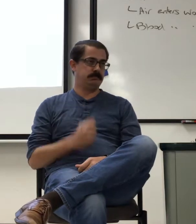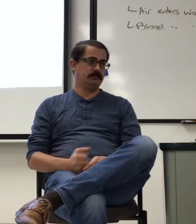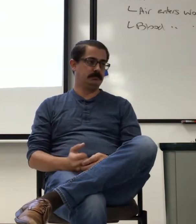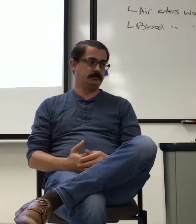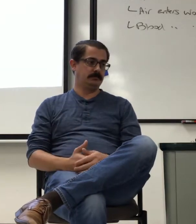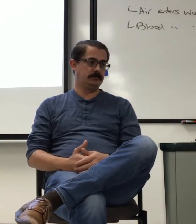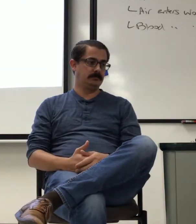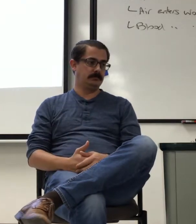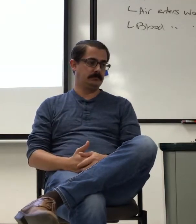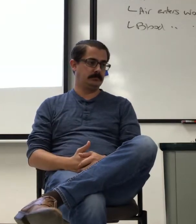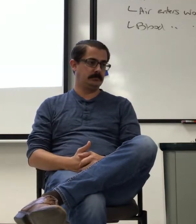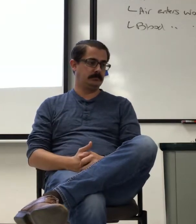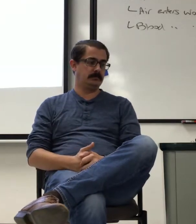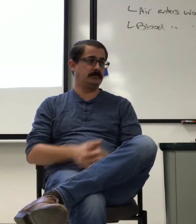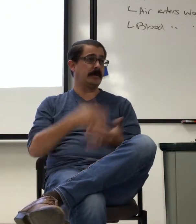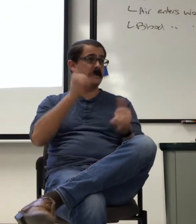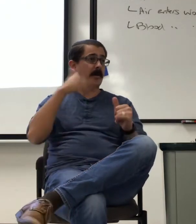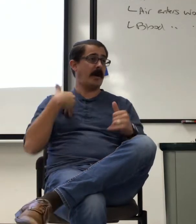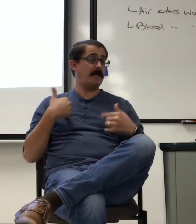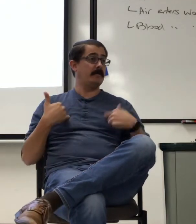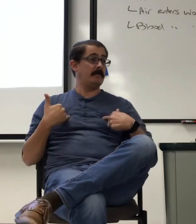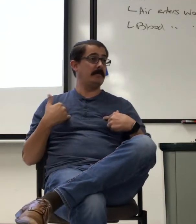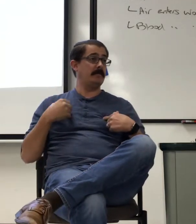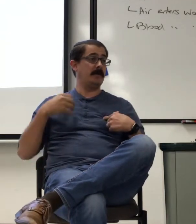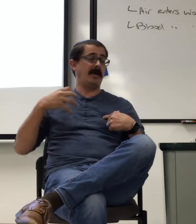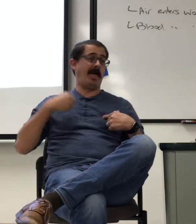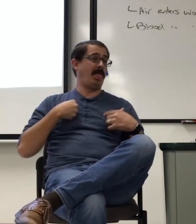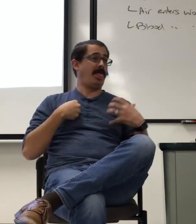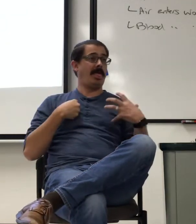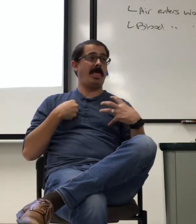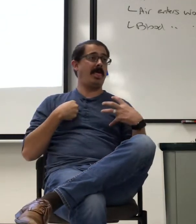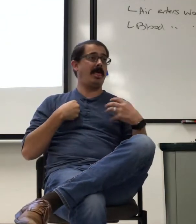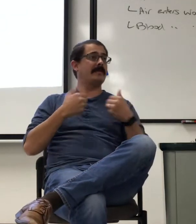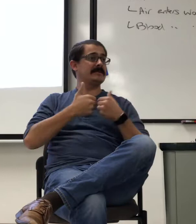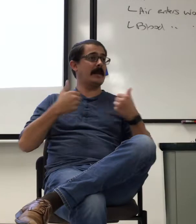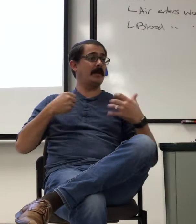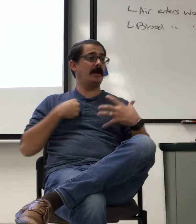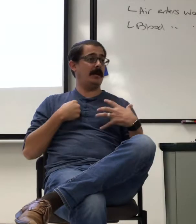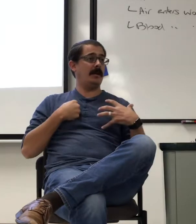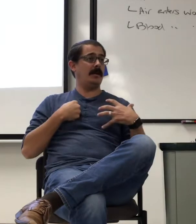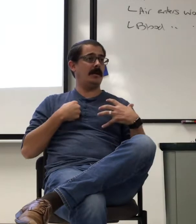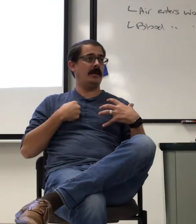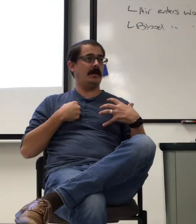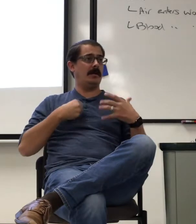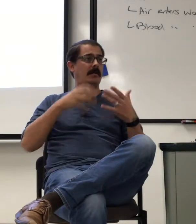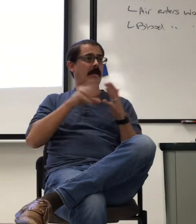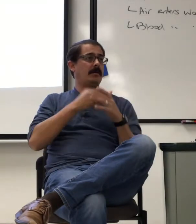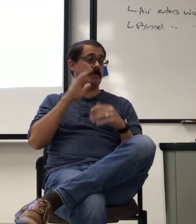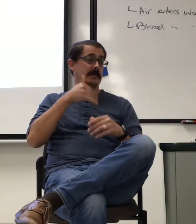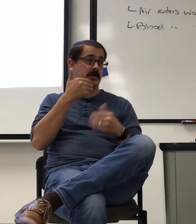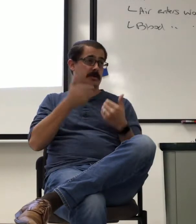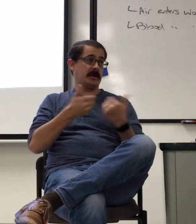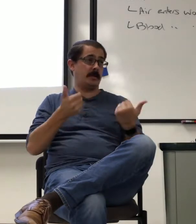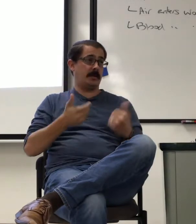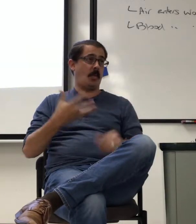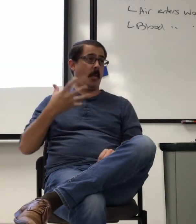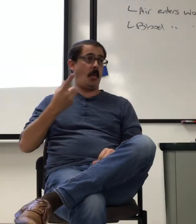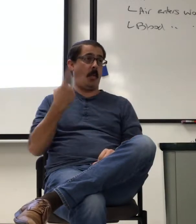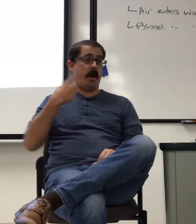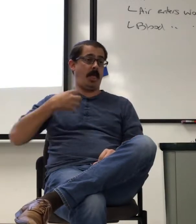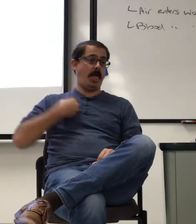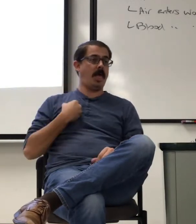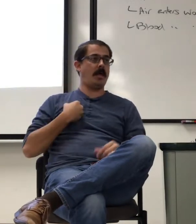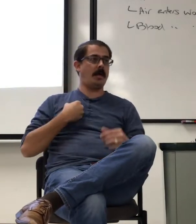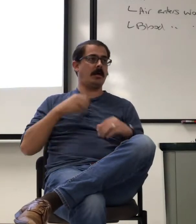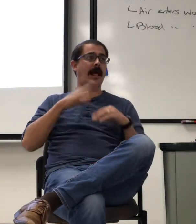And, well, you still have the other lung intact because the pleural cavities are separate. That's one thing you'll learn. So that's good. One collapsed lung means at least the other